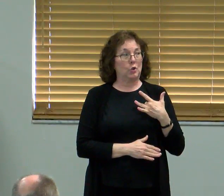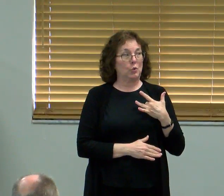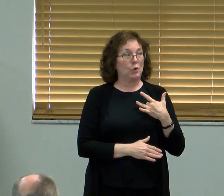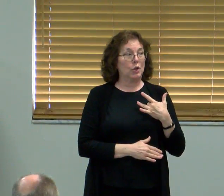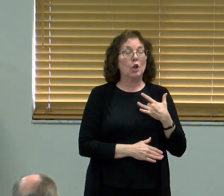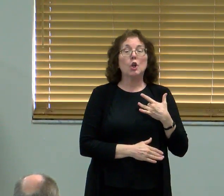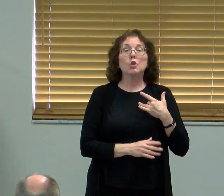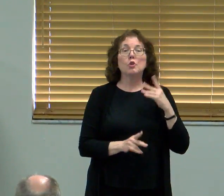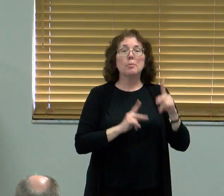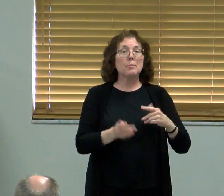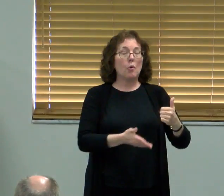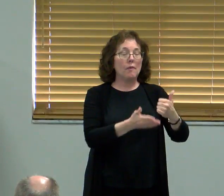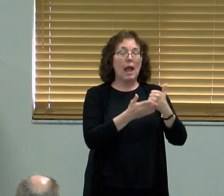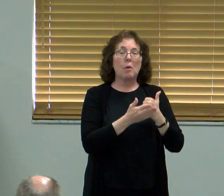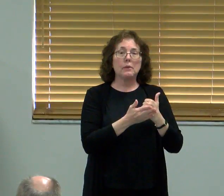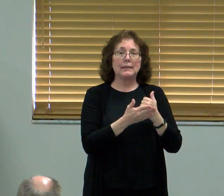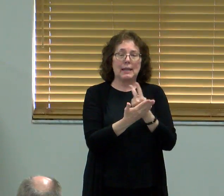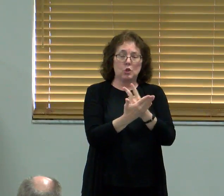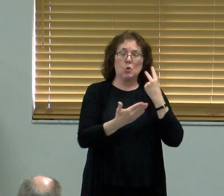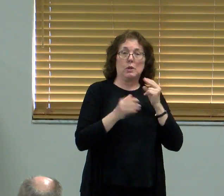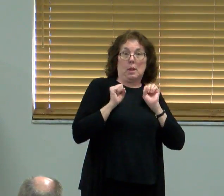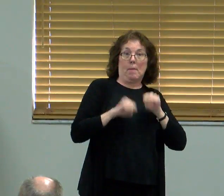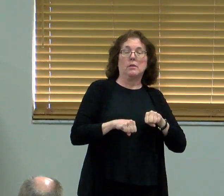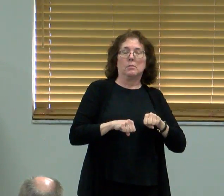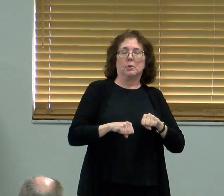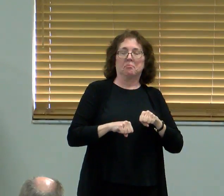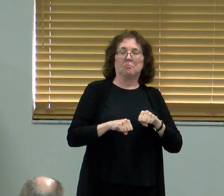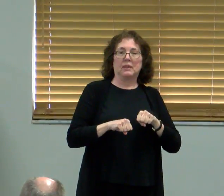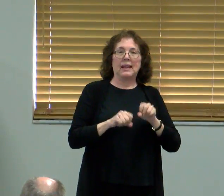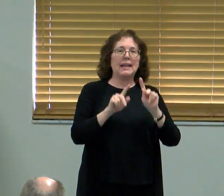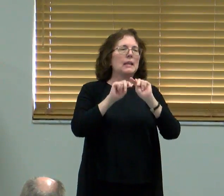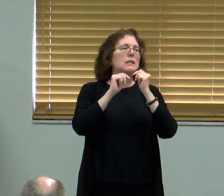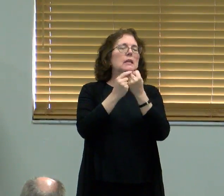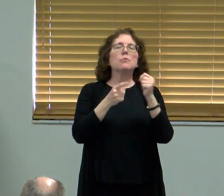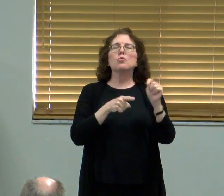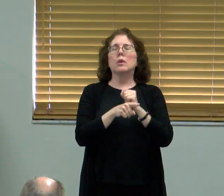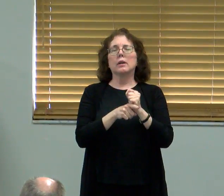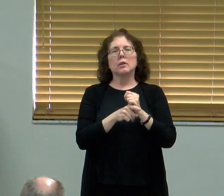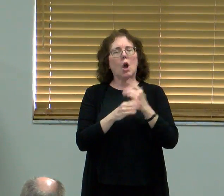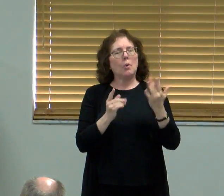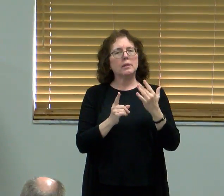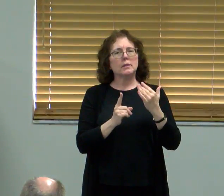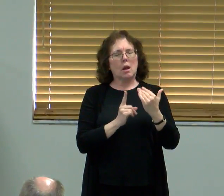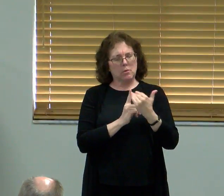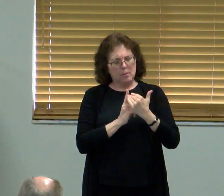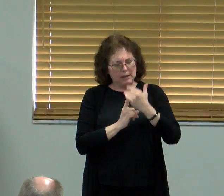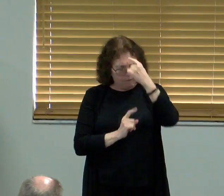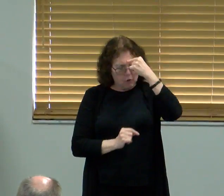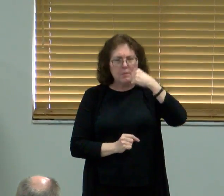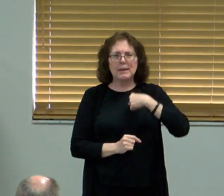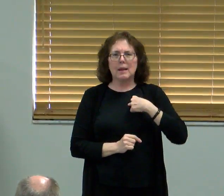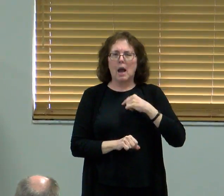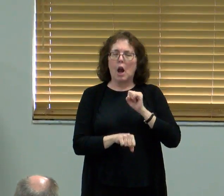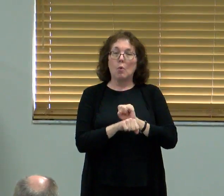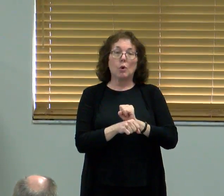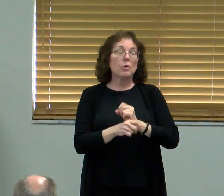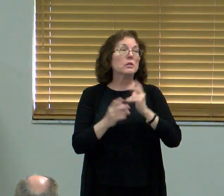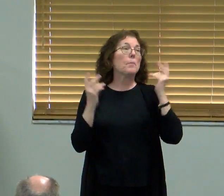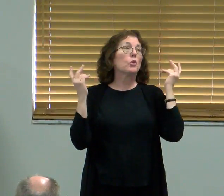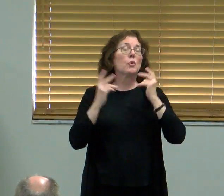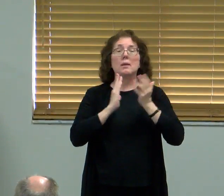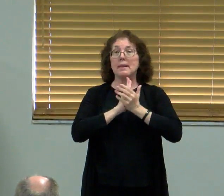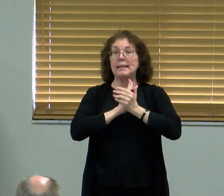to those who have helped make these last 2 weeks possible. Team training is always a reminder to me that I work with some